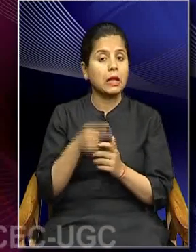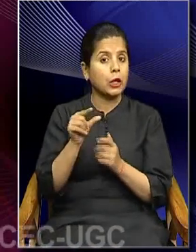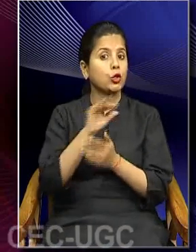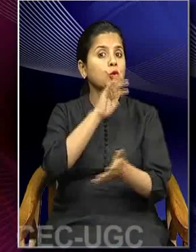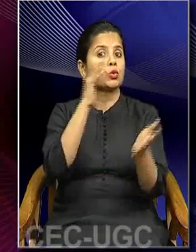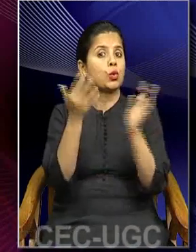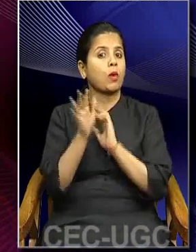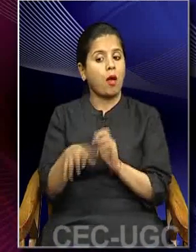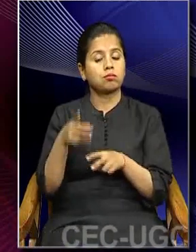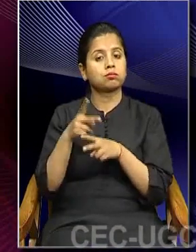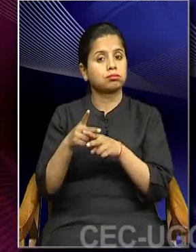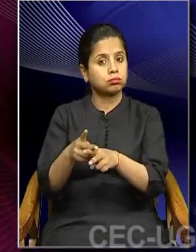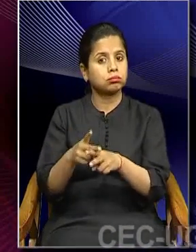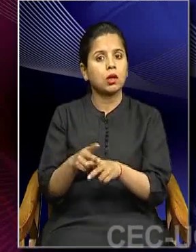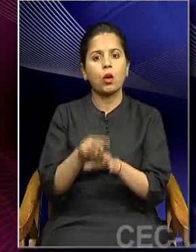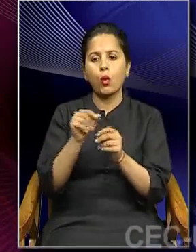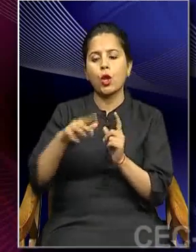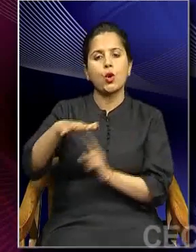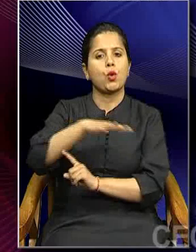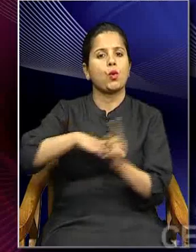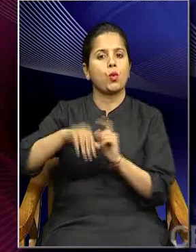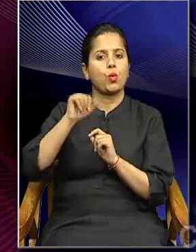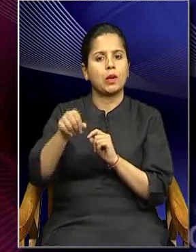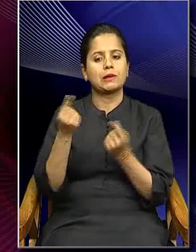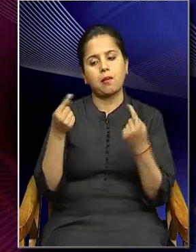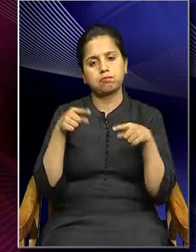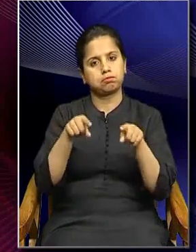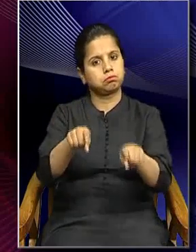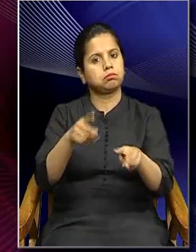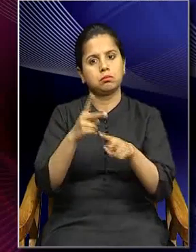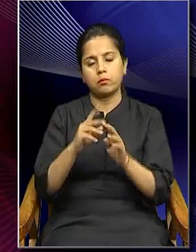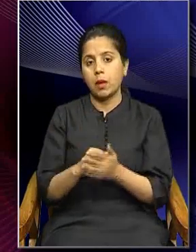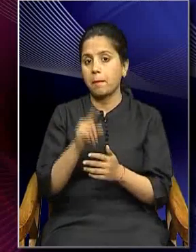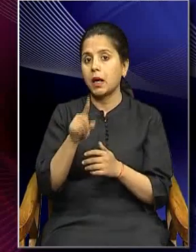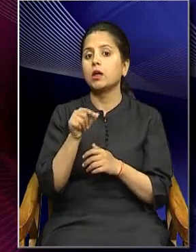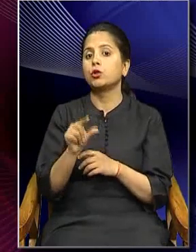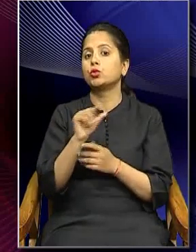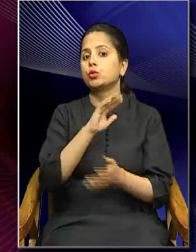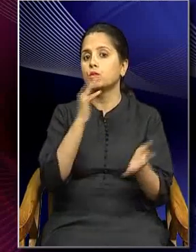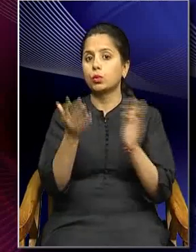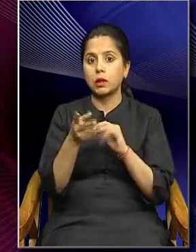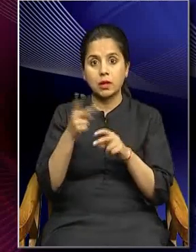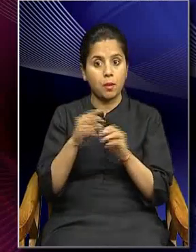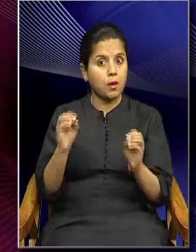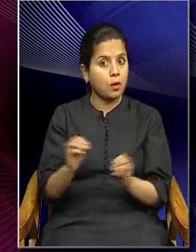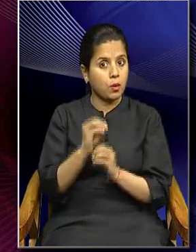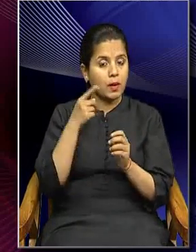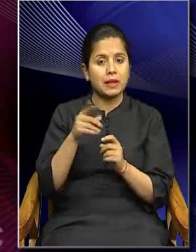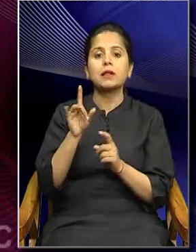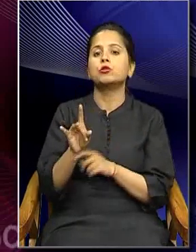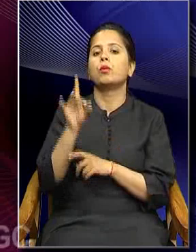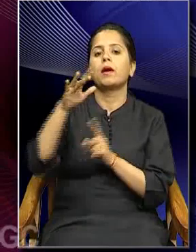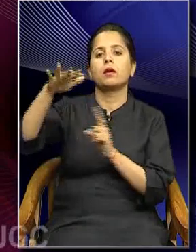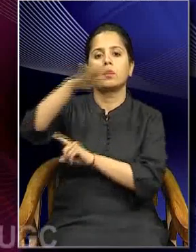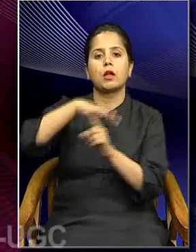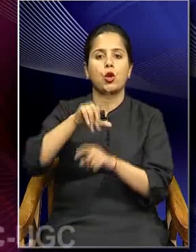universal exists in all its loci simultaneously, but the universal does not exist in the space between